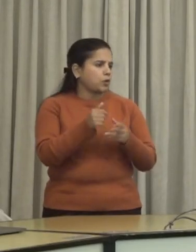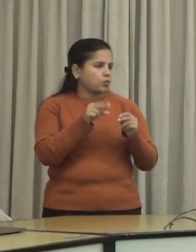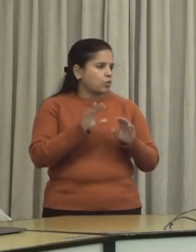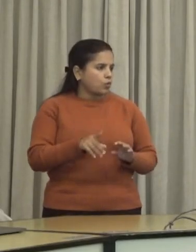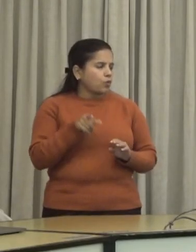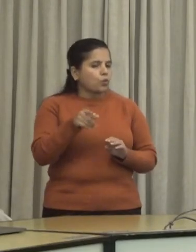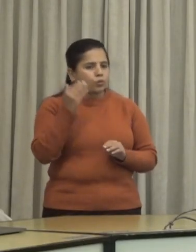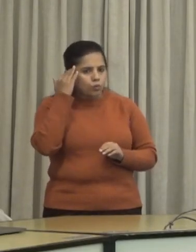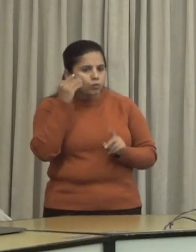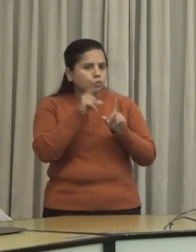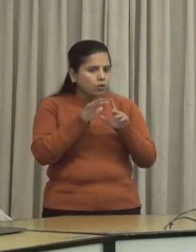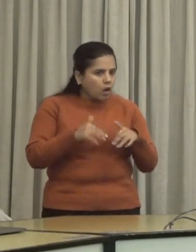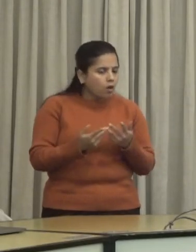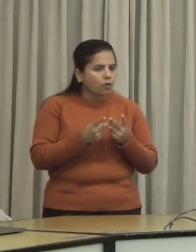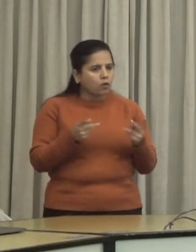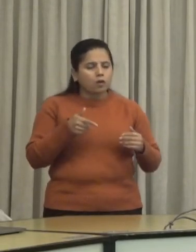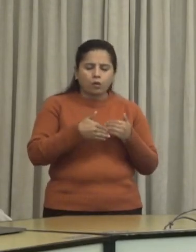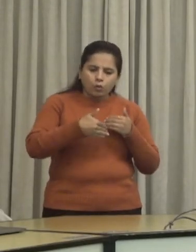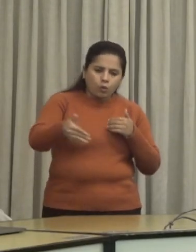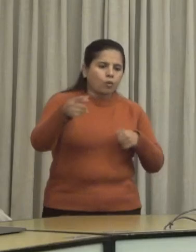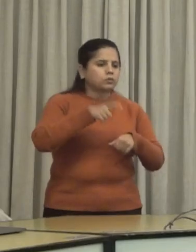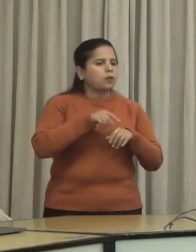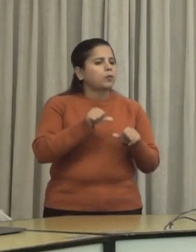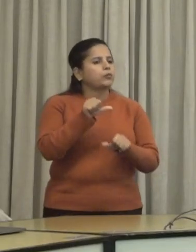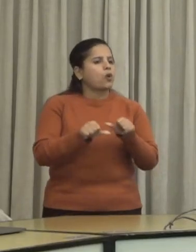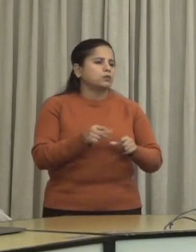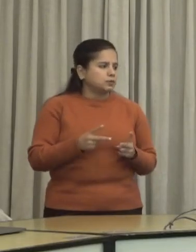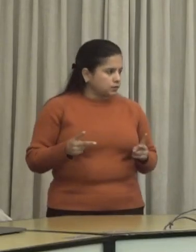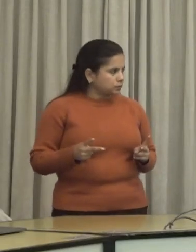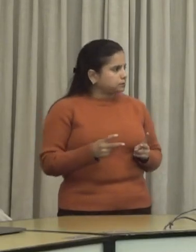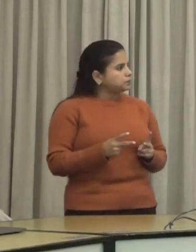more harm than good, or just prolong the dying process.